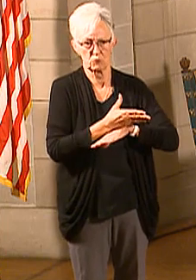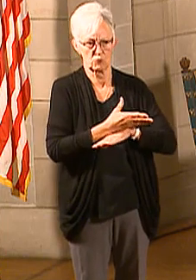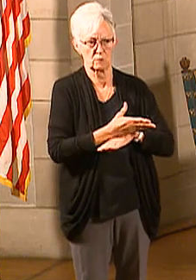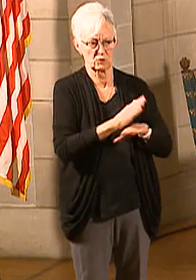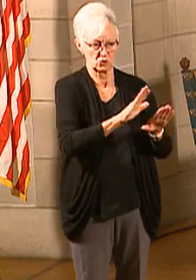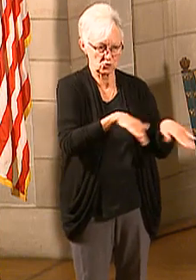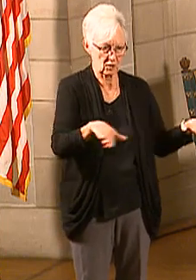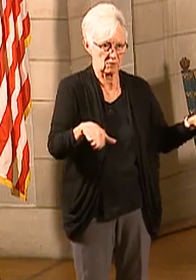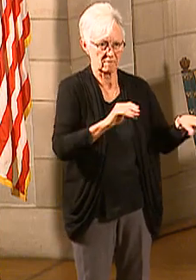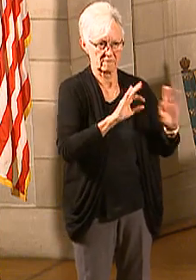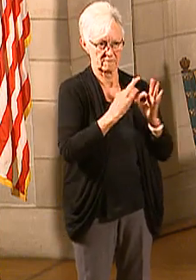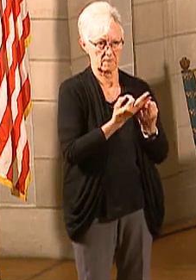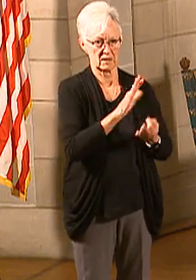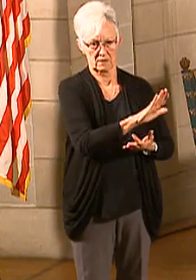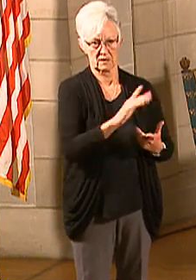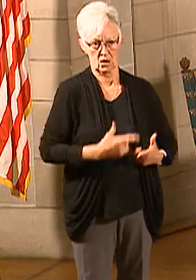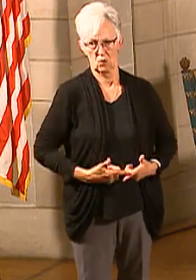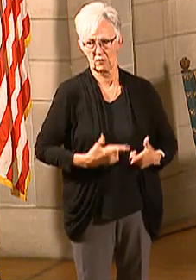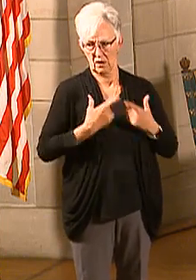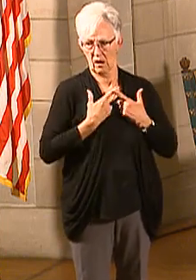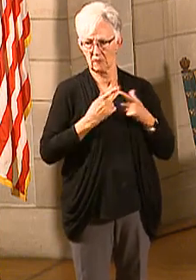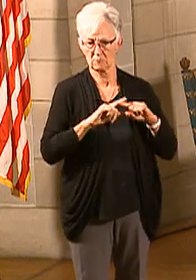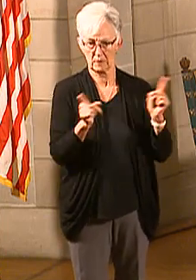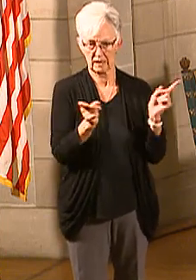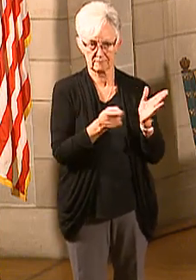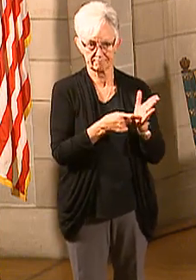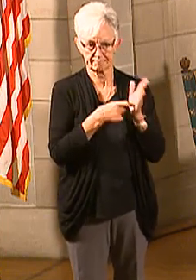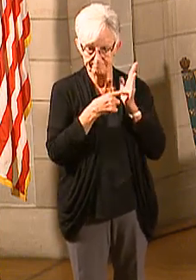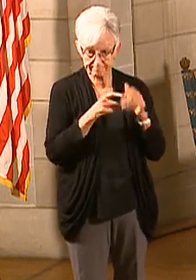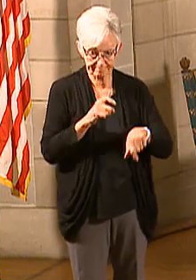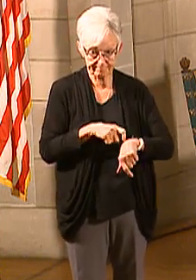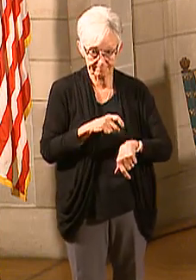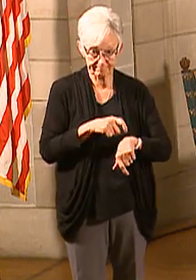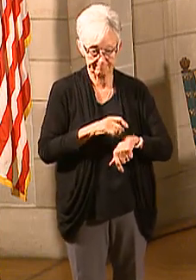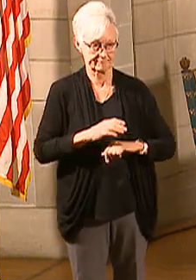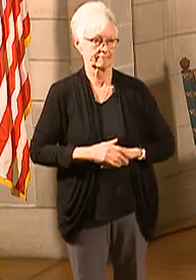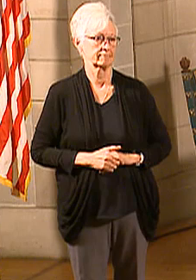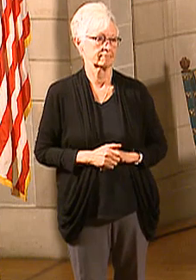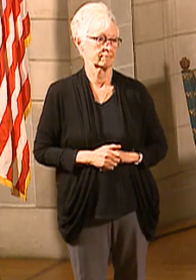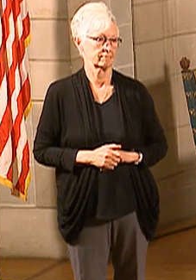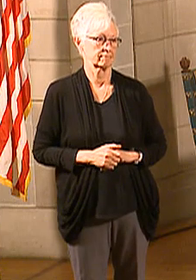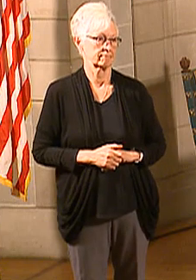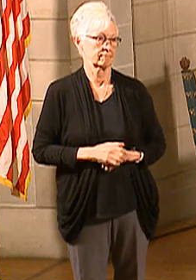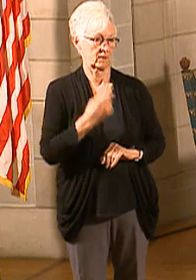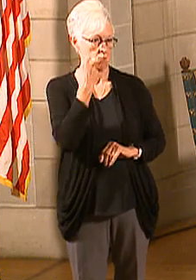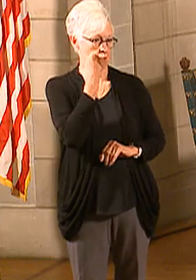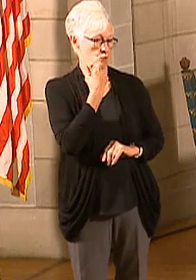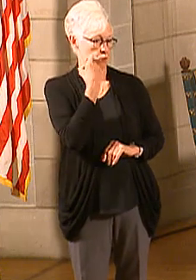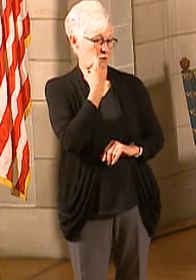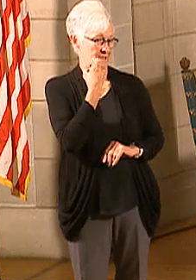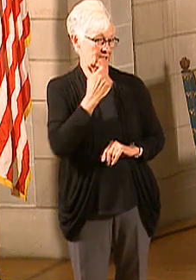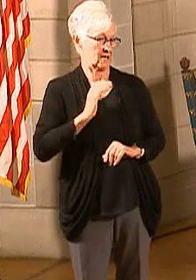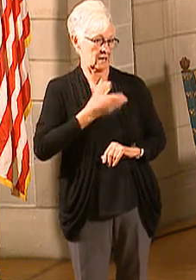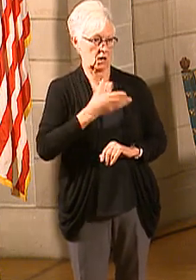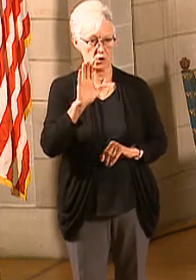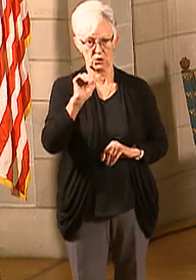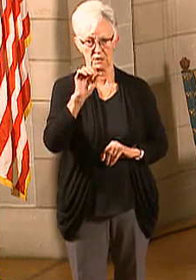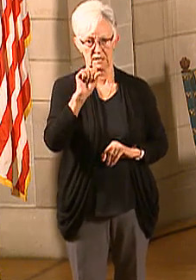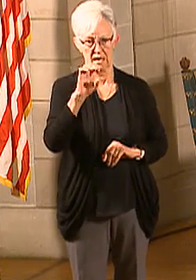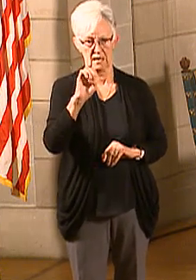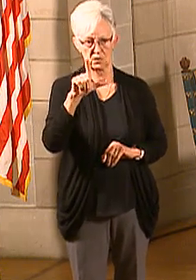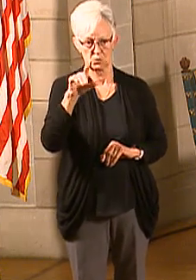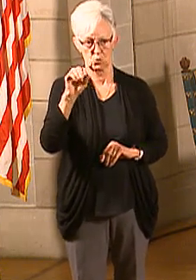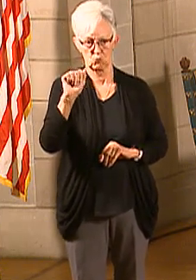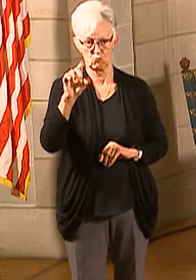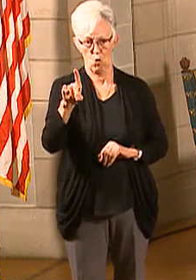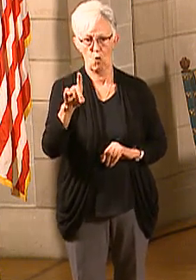bring them on board and train them. But again, it takes time. But what you'll see in our most recent caseload report is that there has been marked